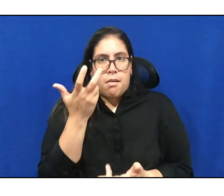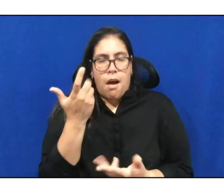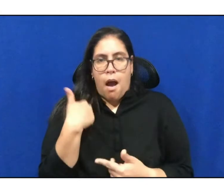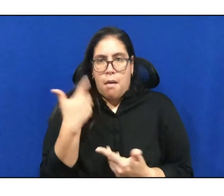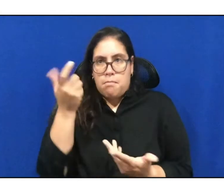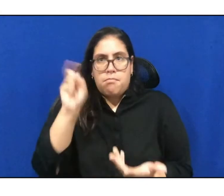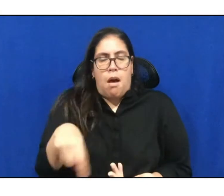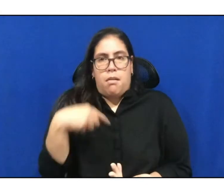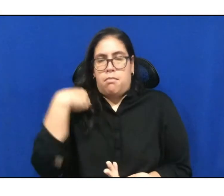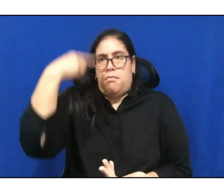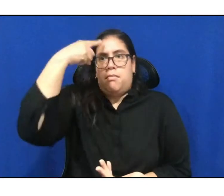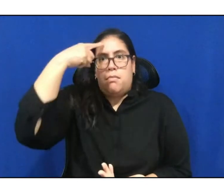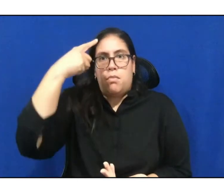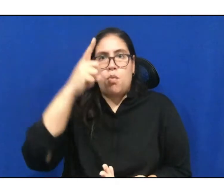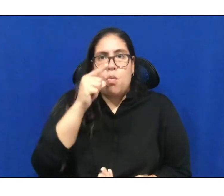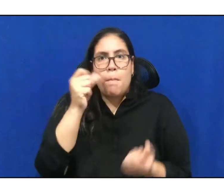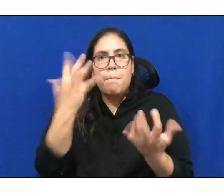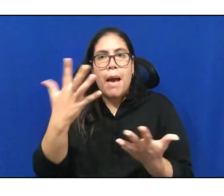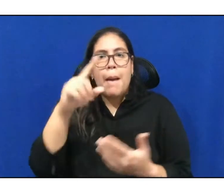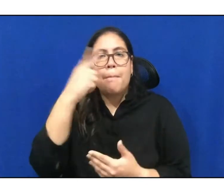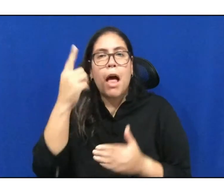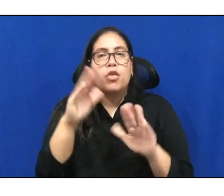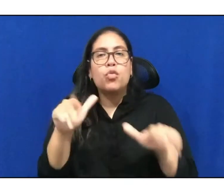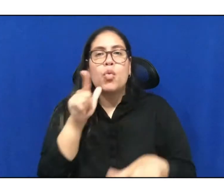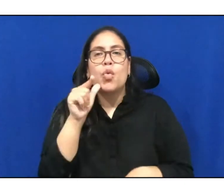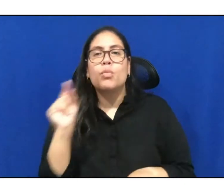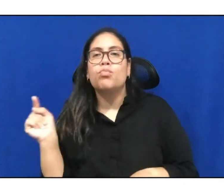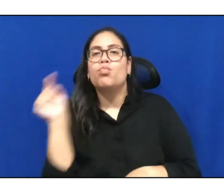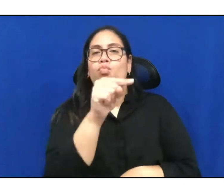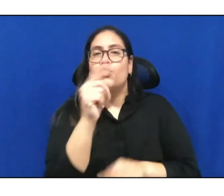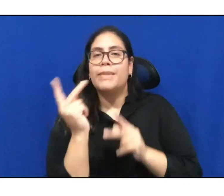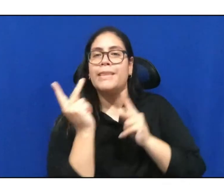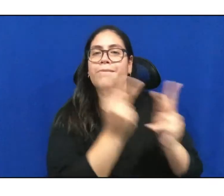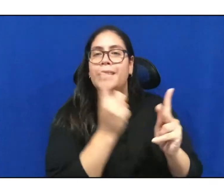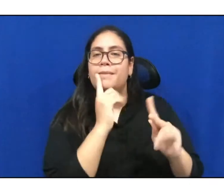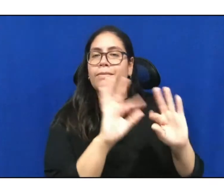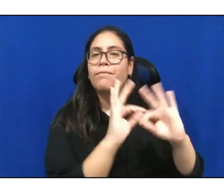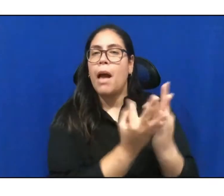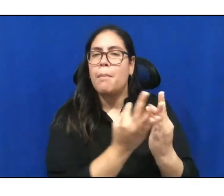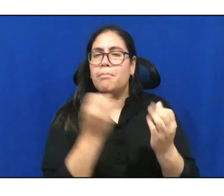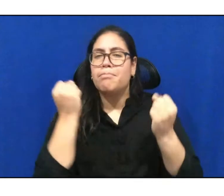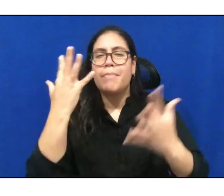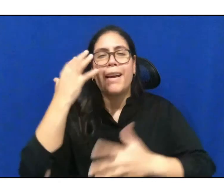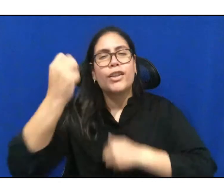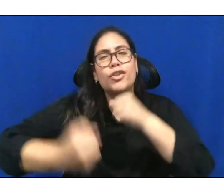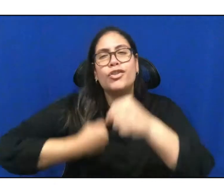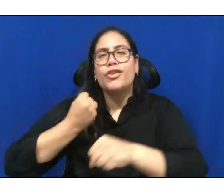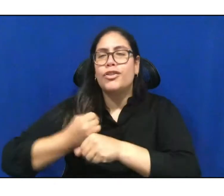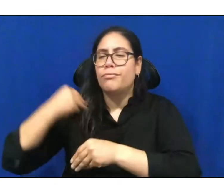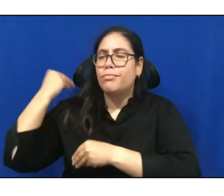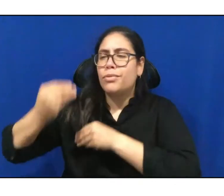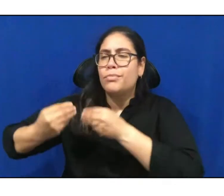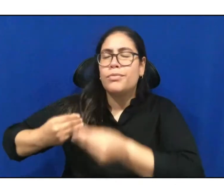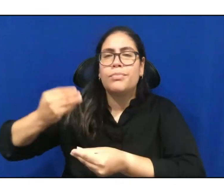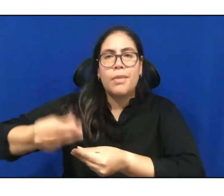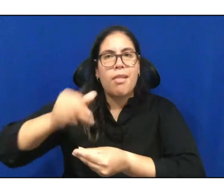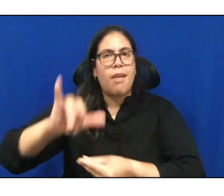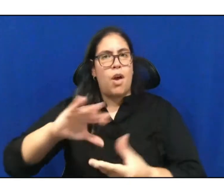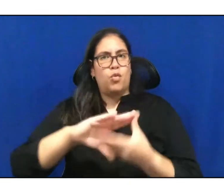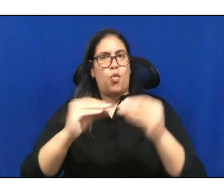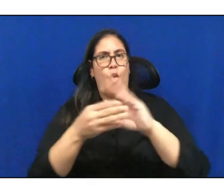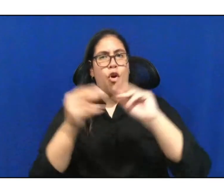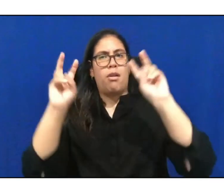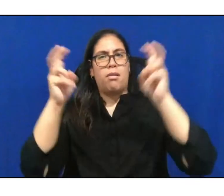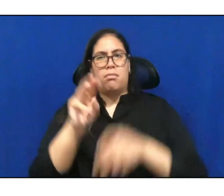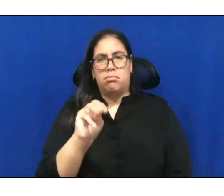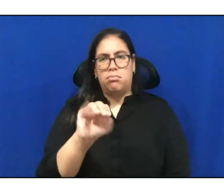Black kids who went back, who've gone back for generations and generations, right? And it is a story of migration, and